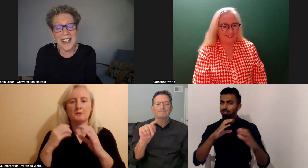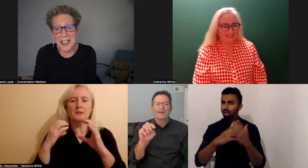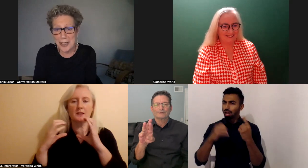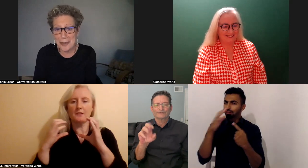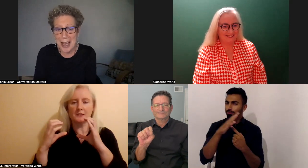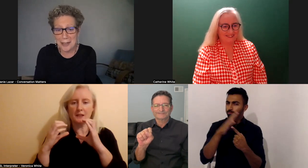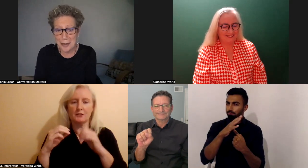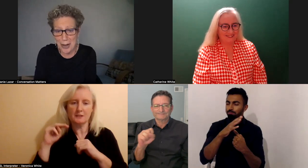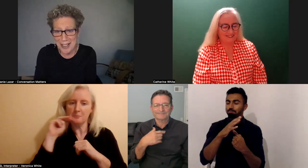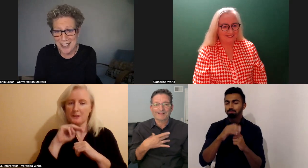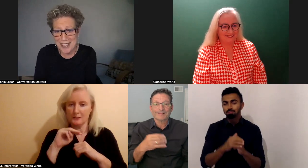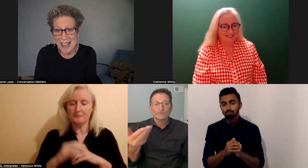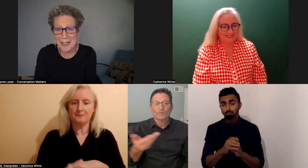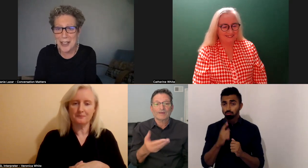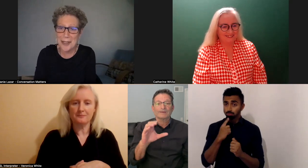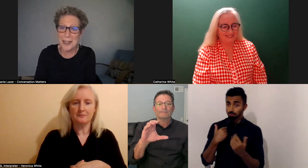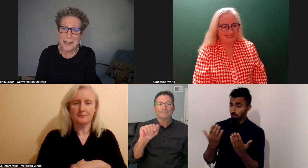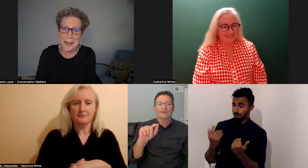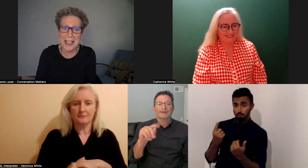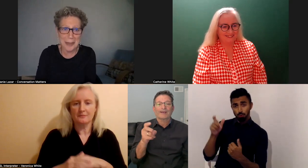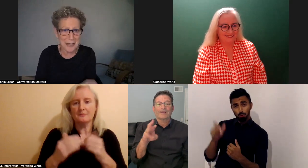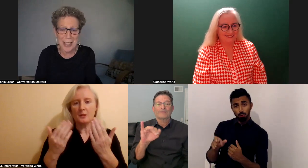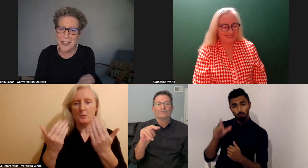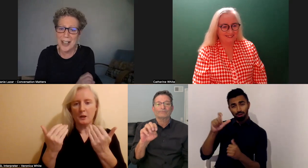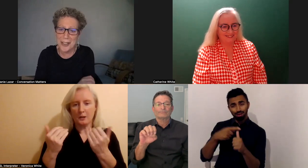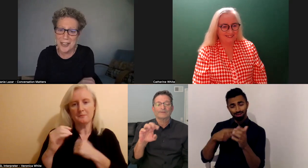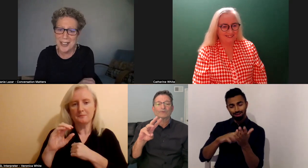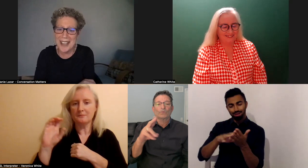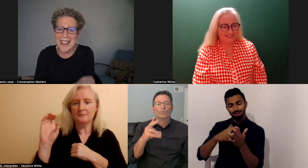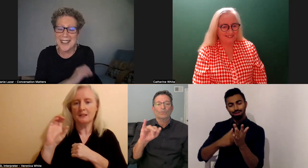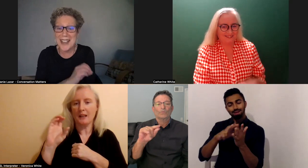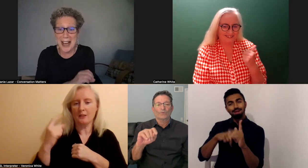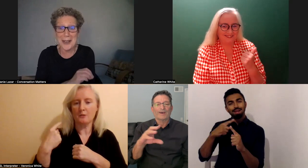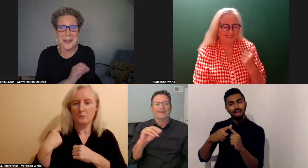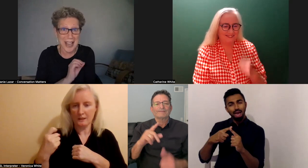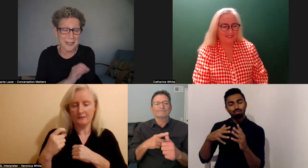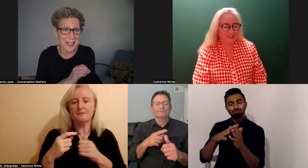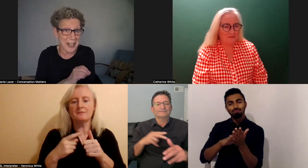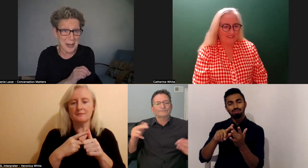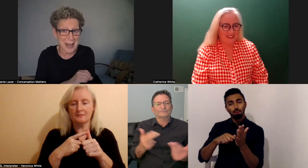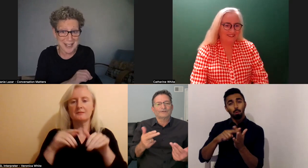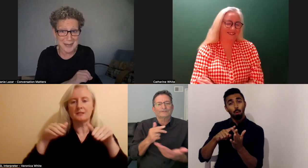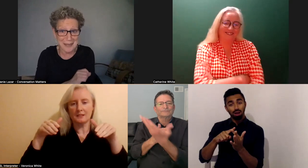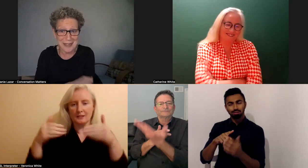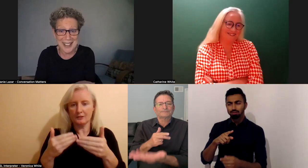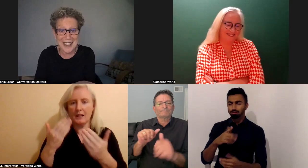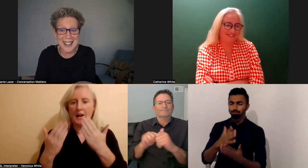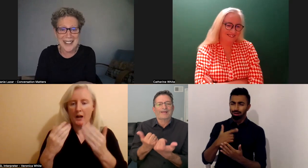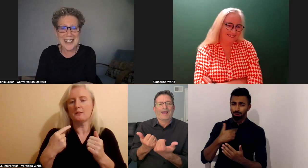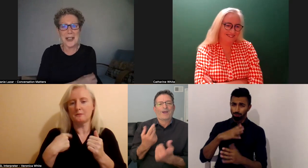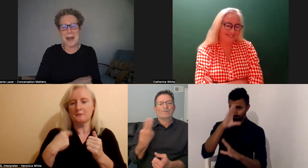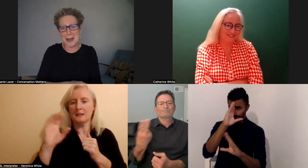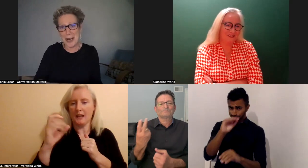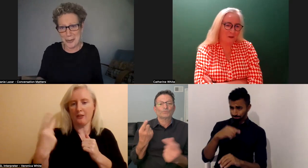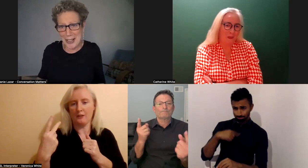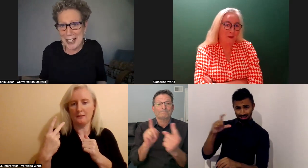I'd like to welcome Catherine White and first of all give you a little bit of an introduction as to how Catherine and I met. This